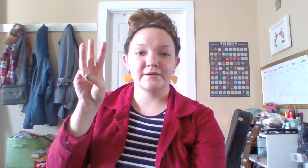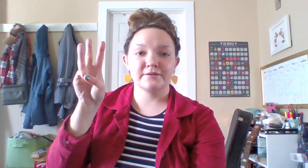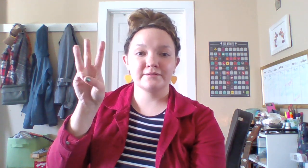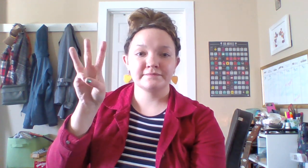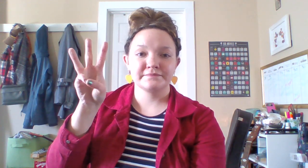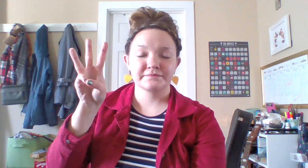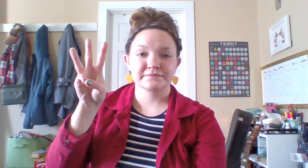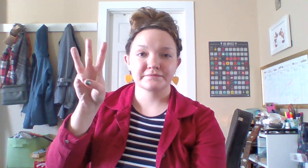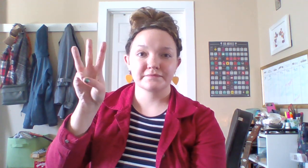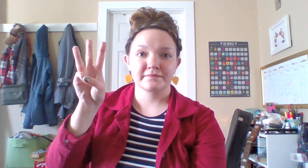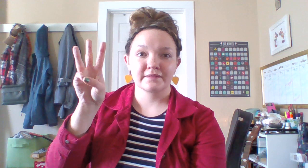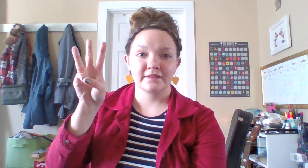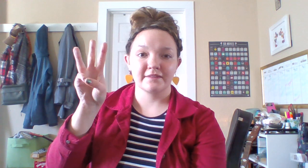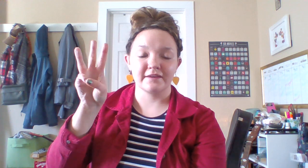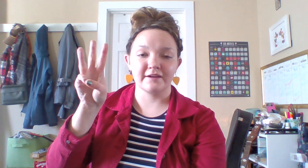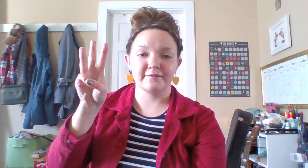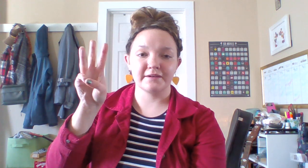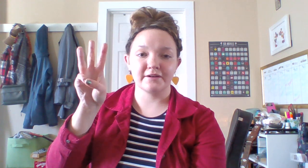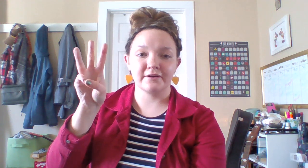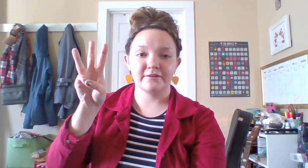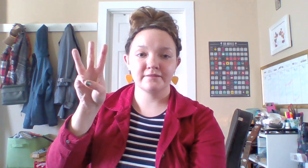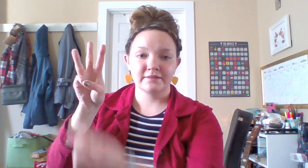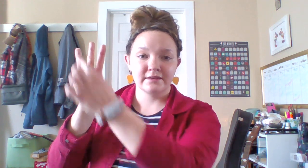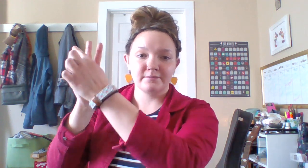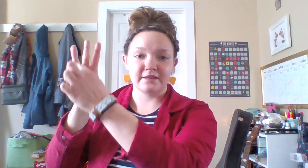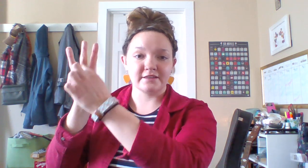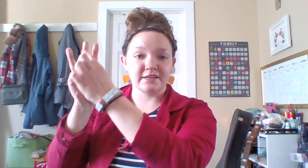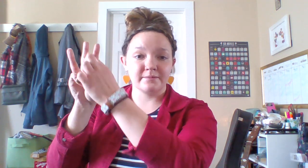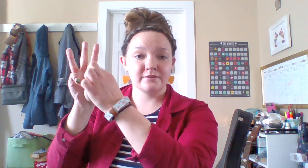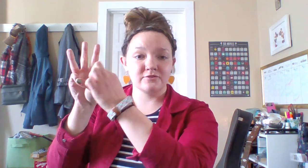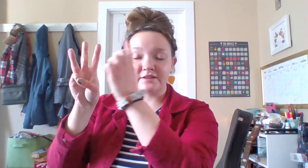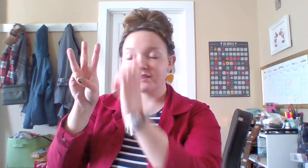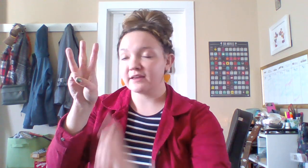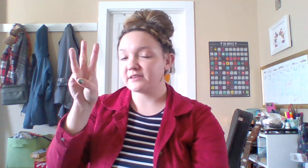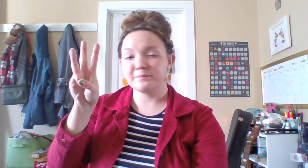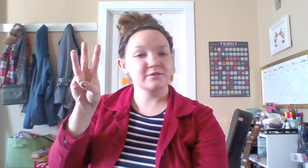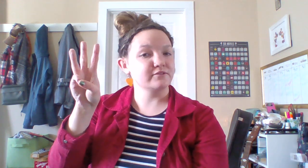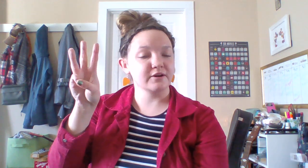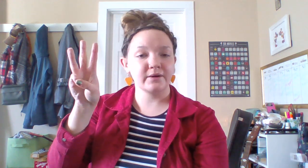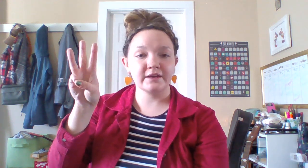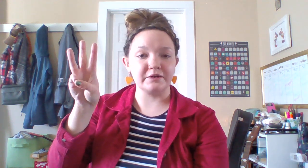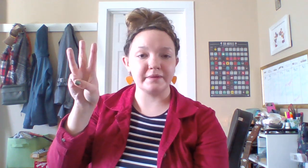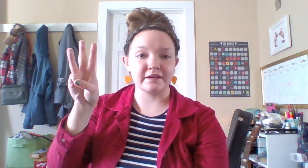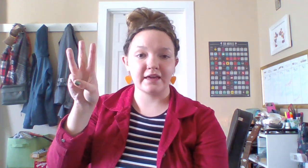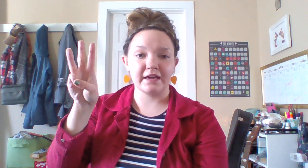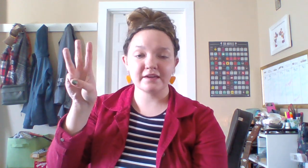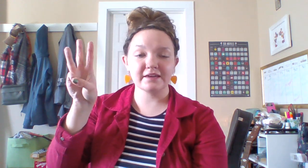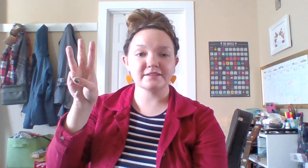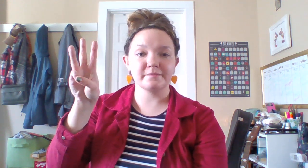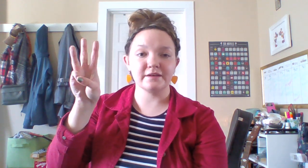W, there we go. Makes a W just like W for Wyoming, okay? Easy